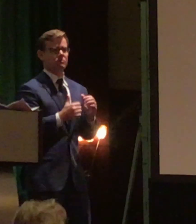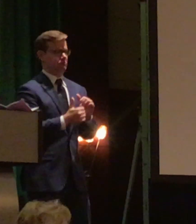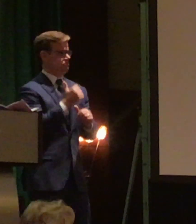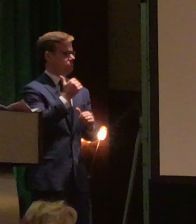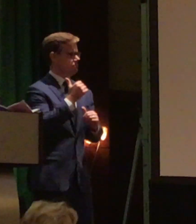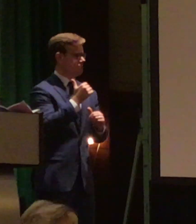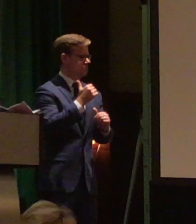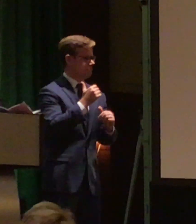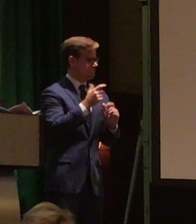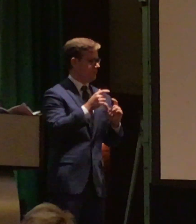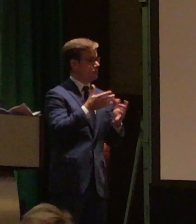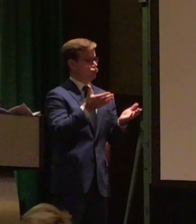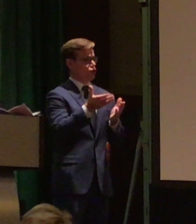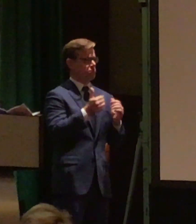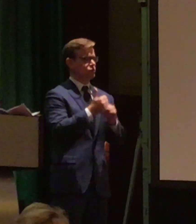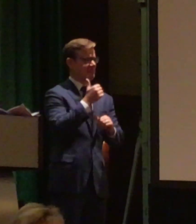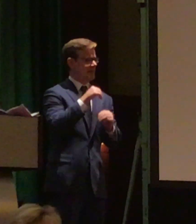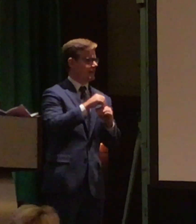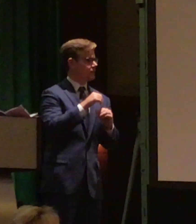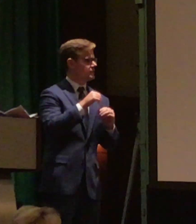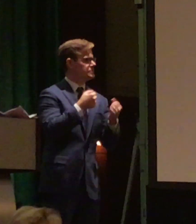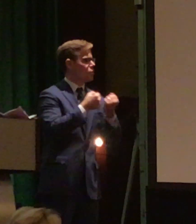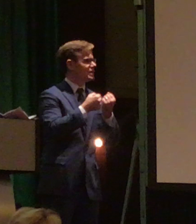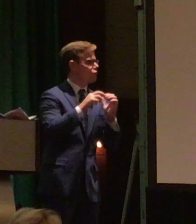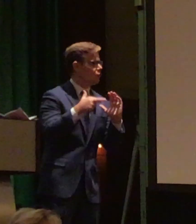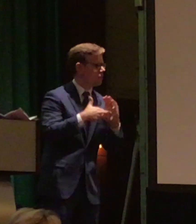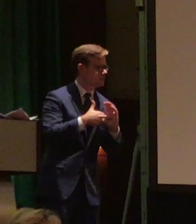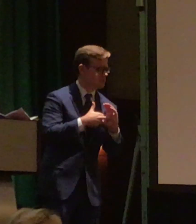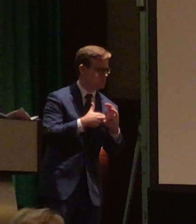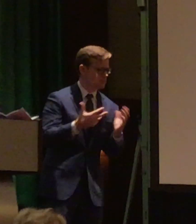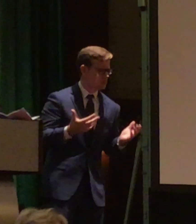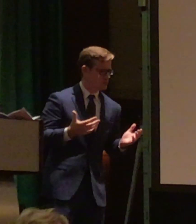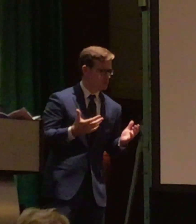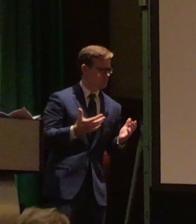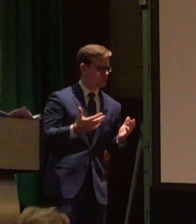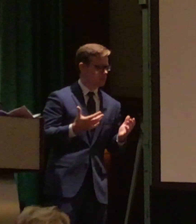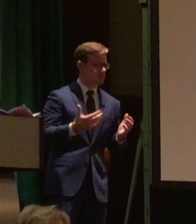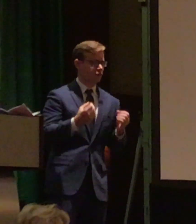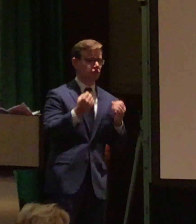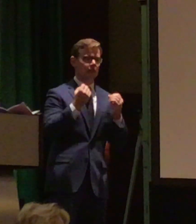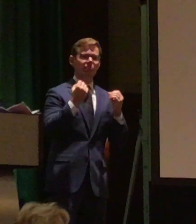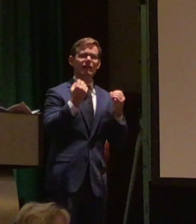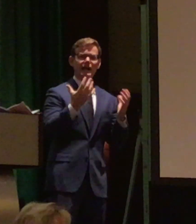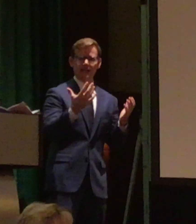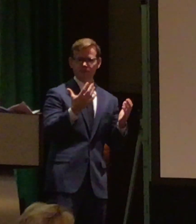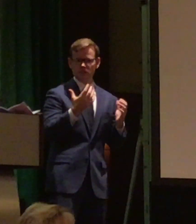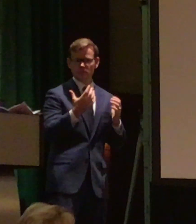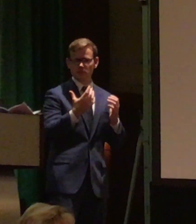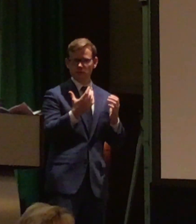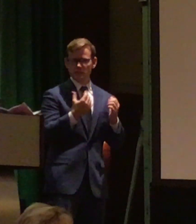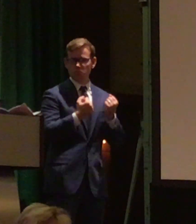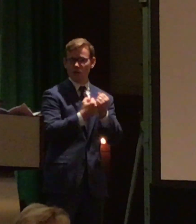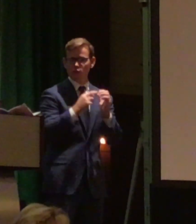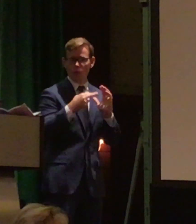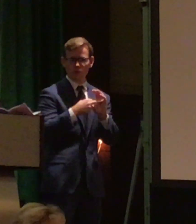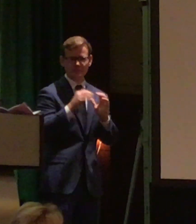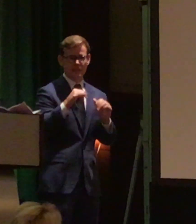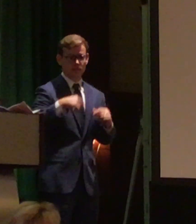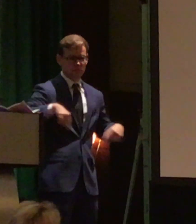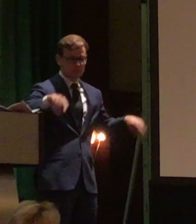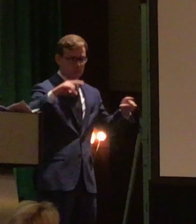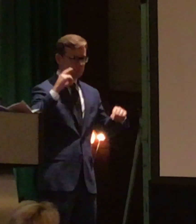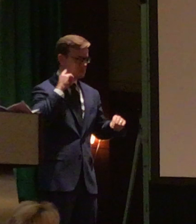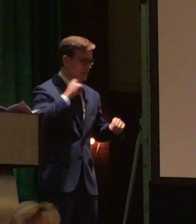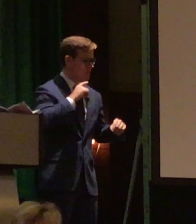I can move here on the platform, yes. So what I learned was deaf people can serve in the military in a variety